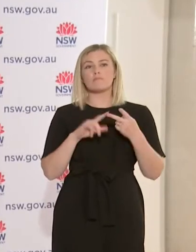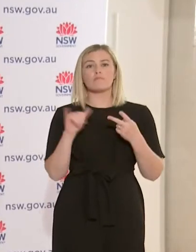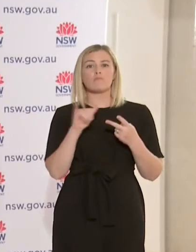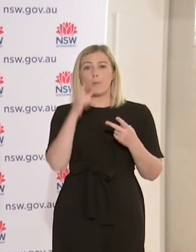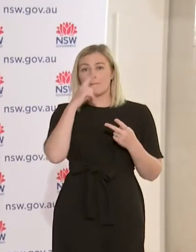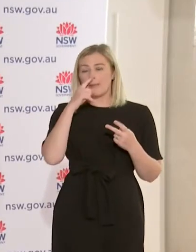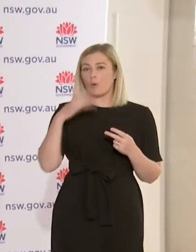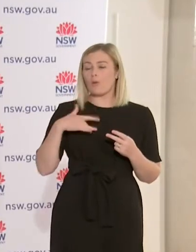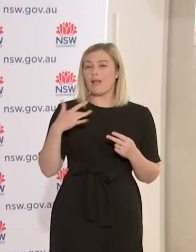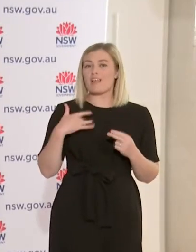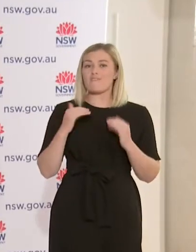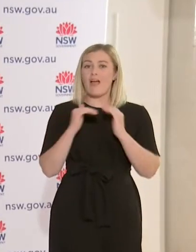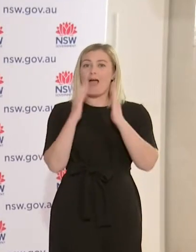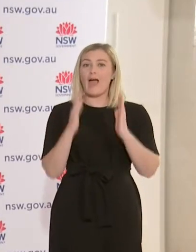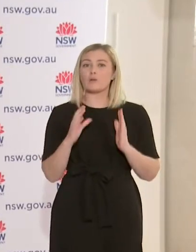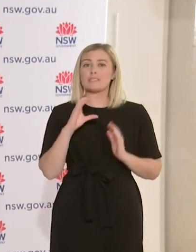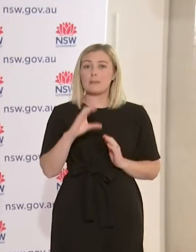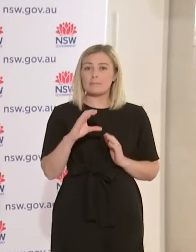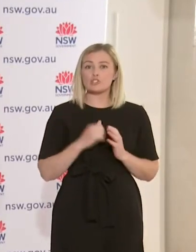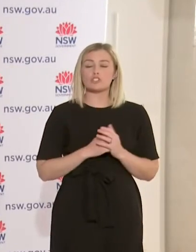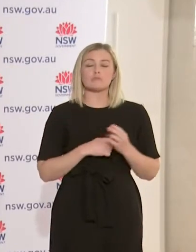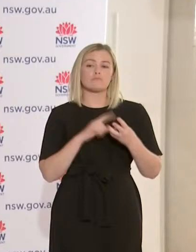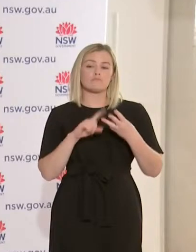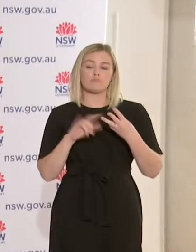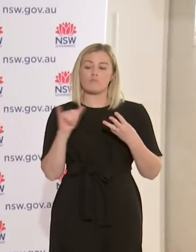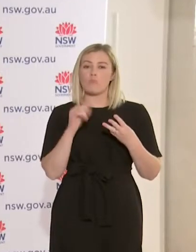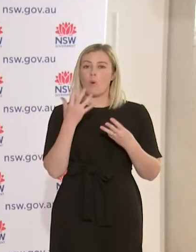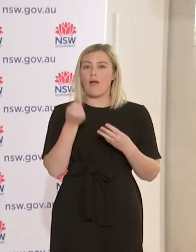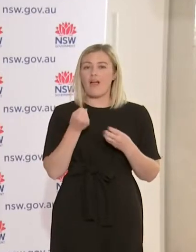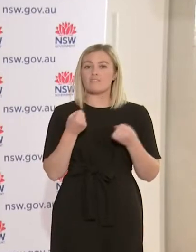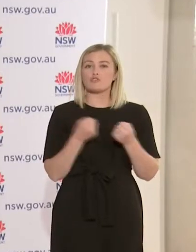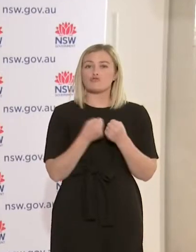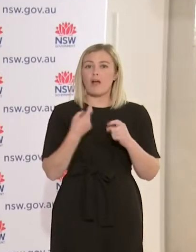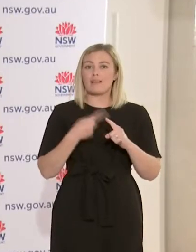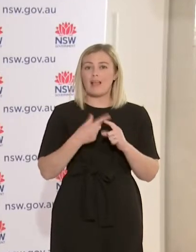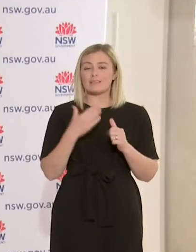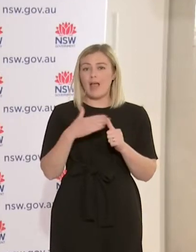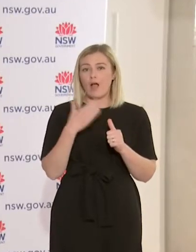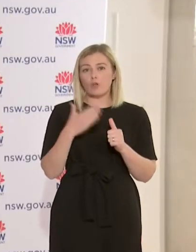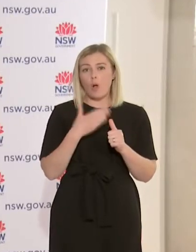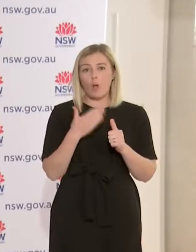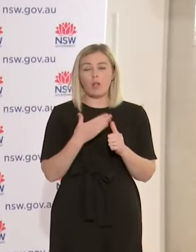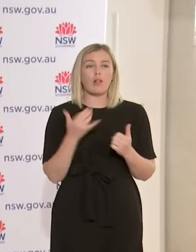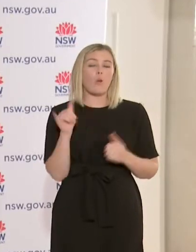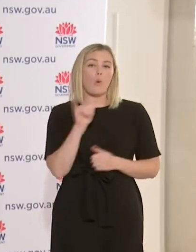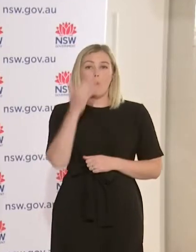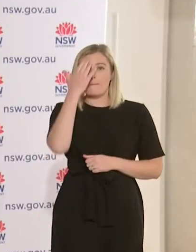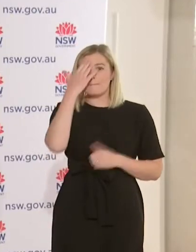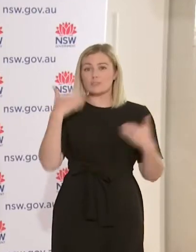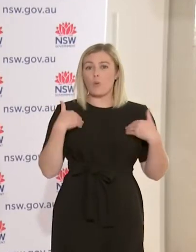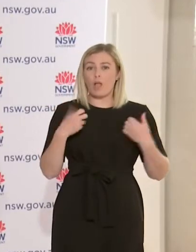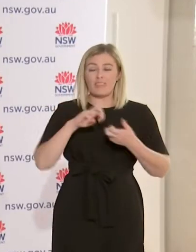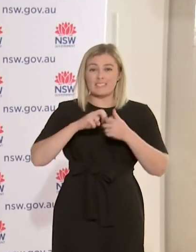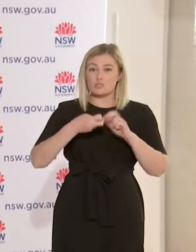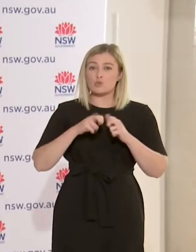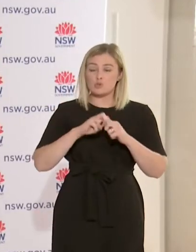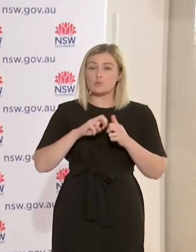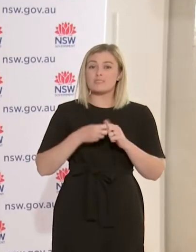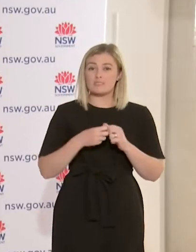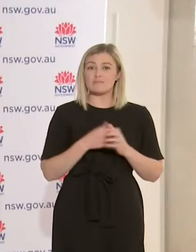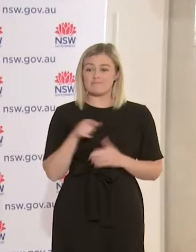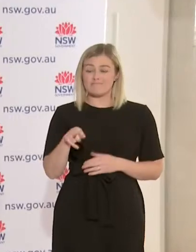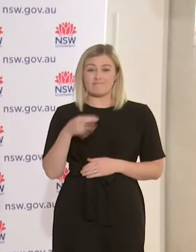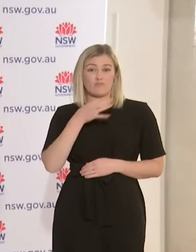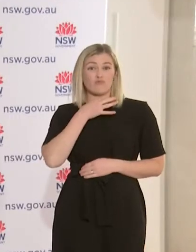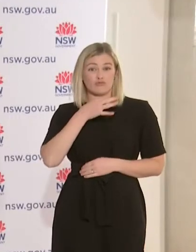they the people that are affected by drug and alcohol and mental health issues, and be they other members of the community that are living in